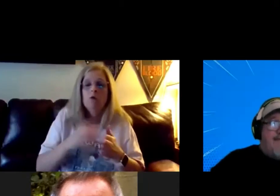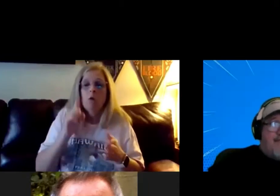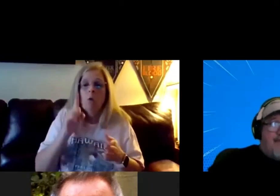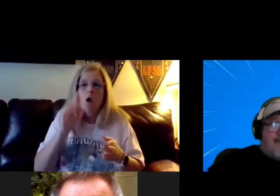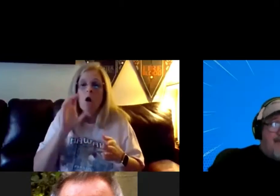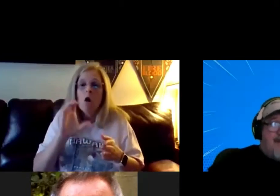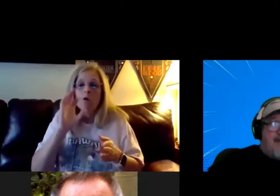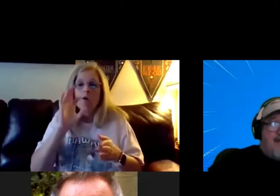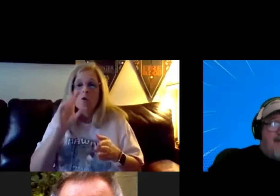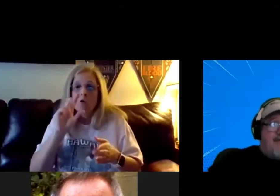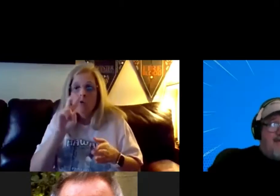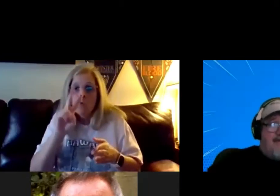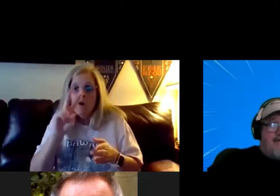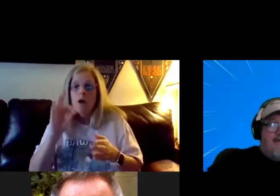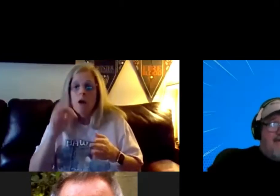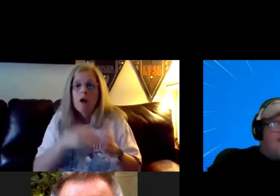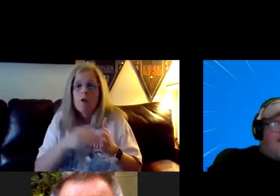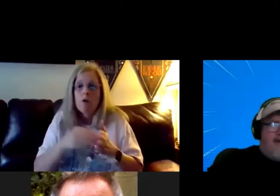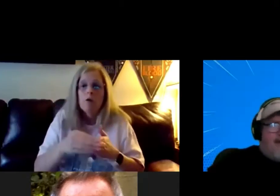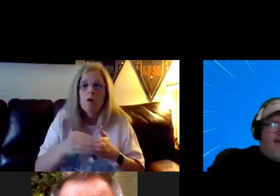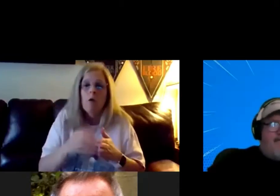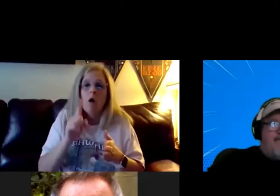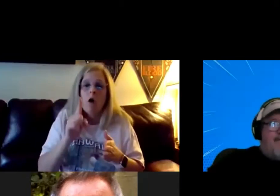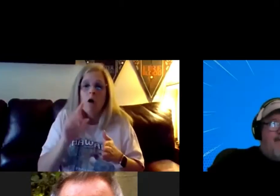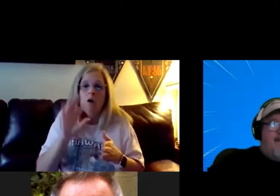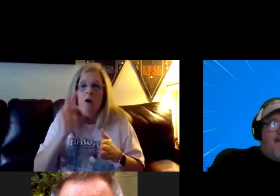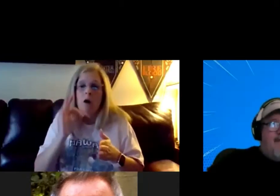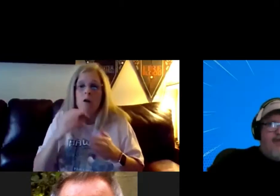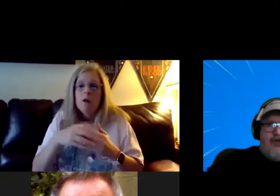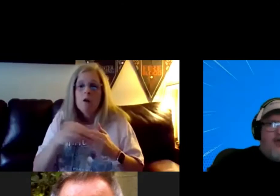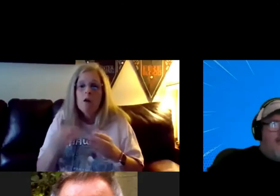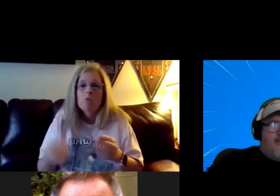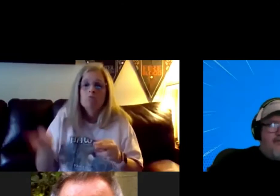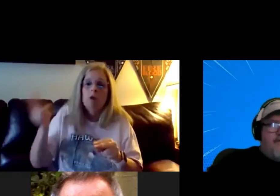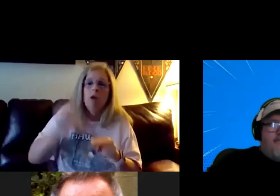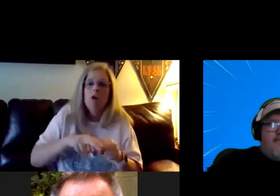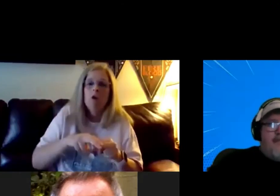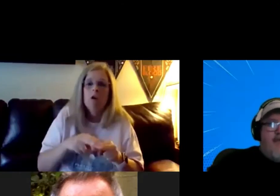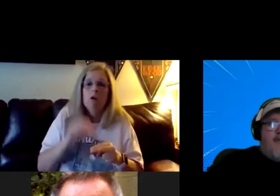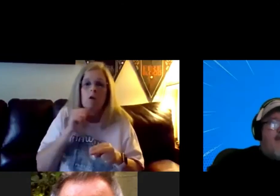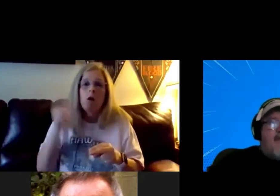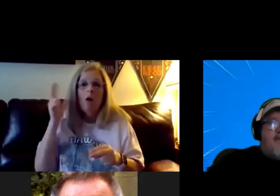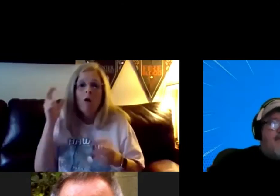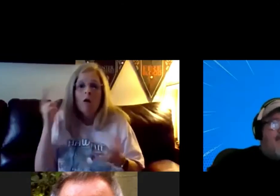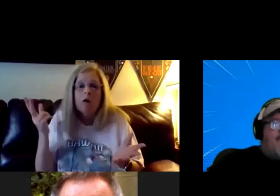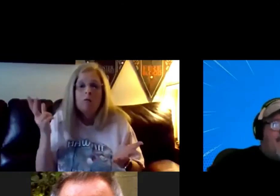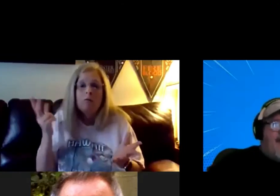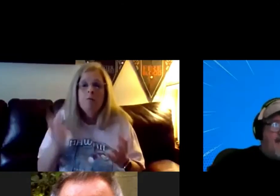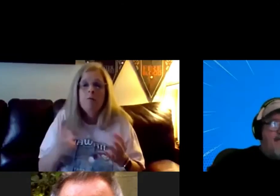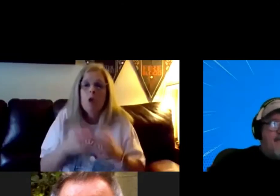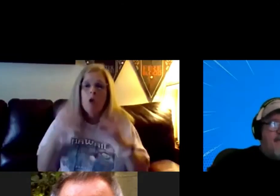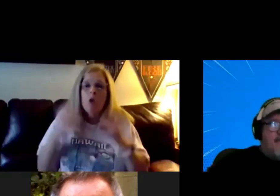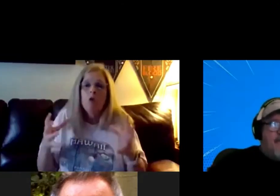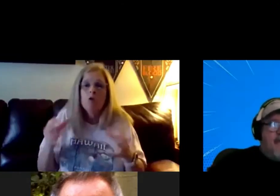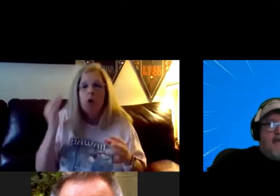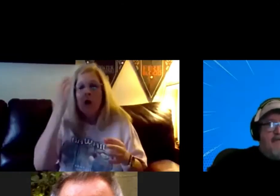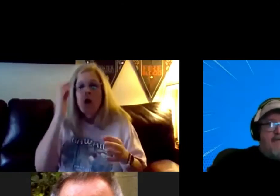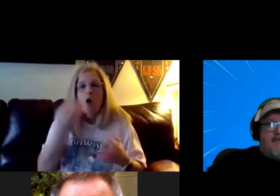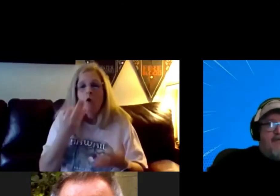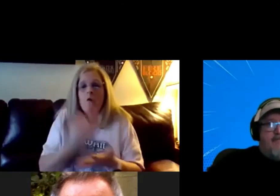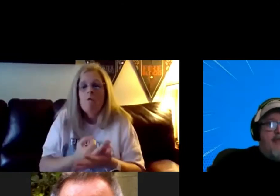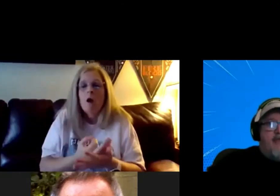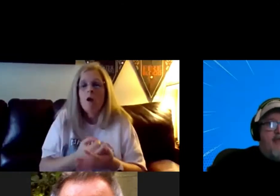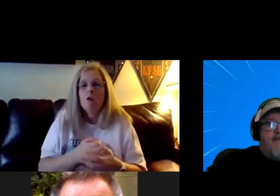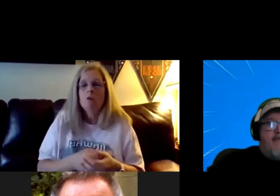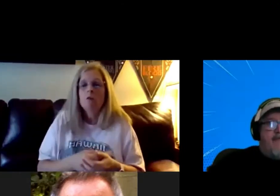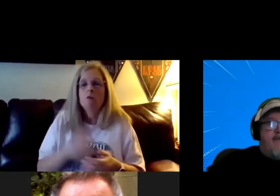$110 billion increase. It's unheard of. Huge. And we know for a fact, using